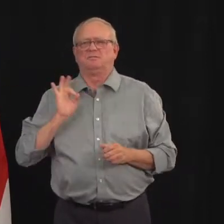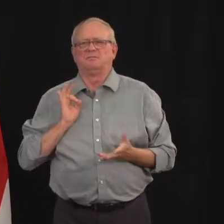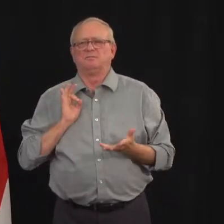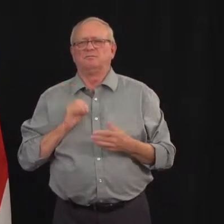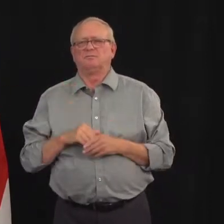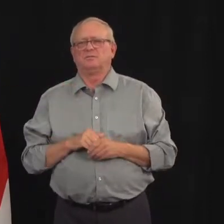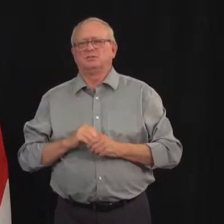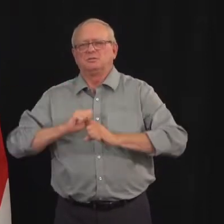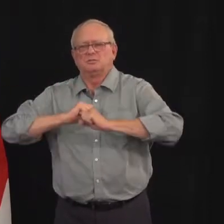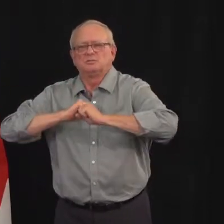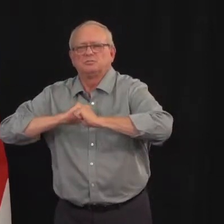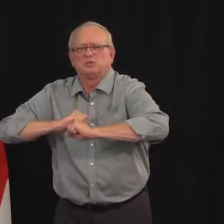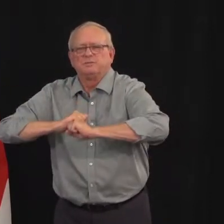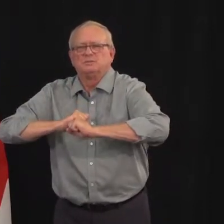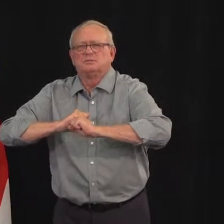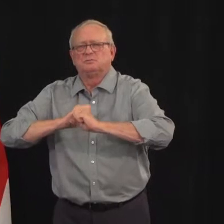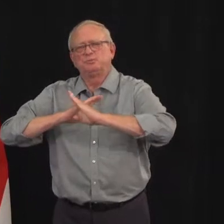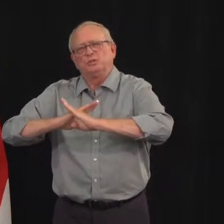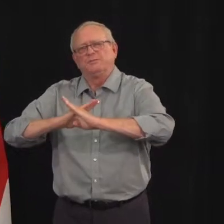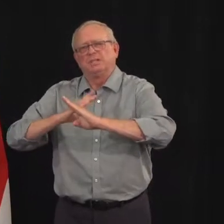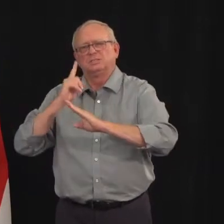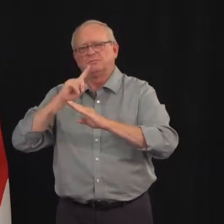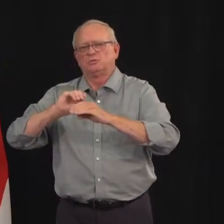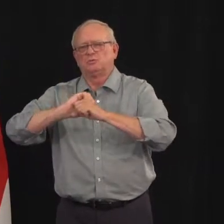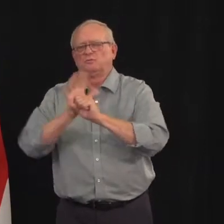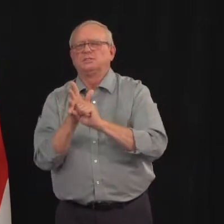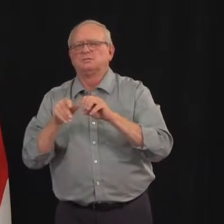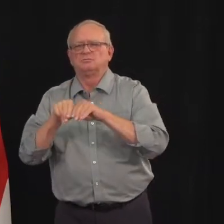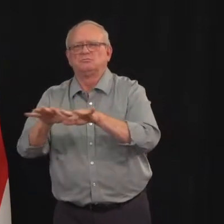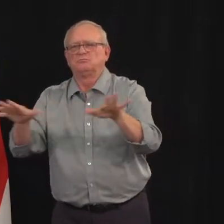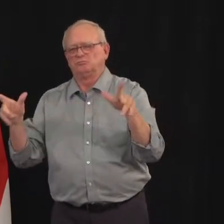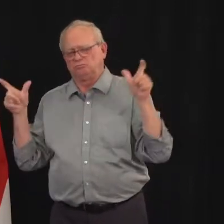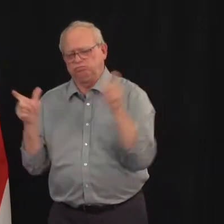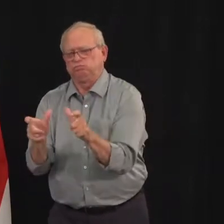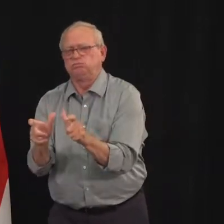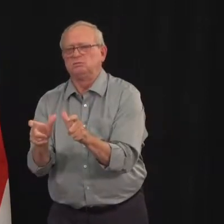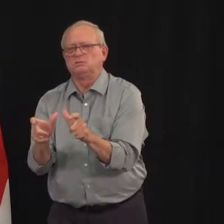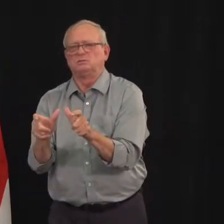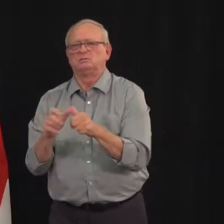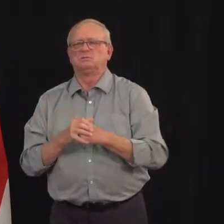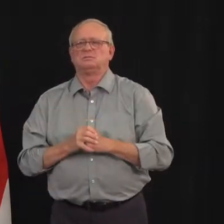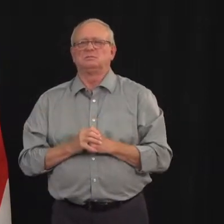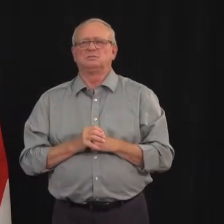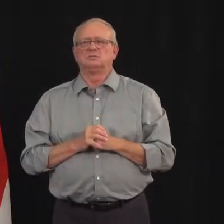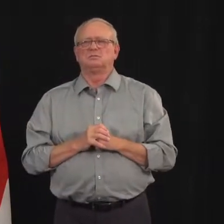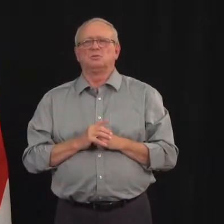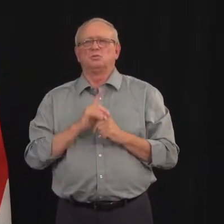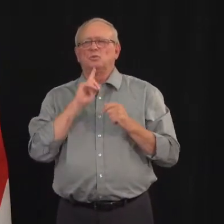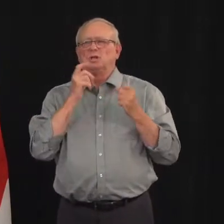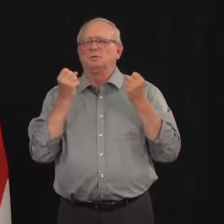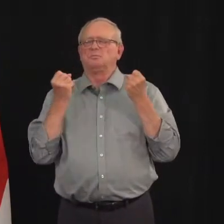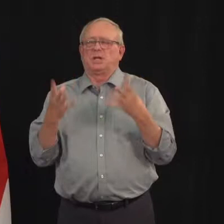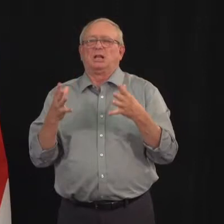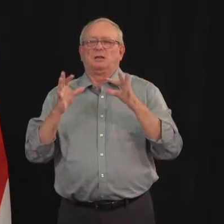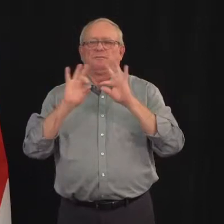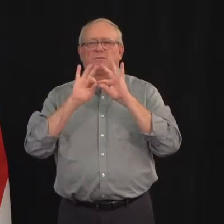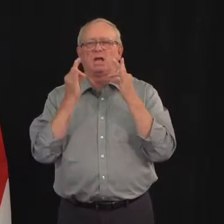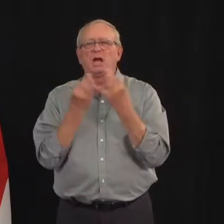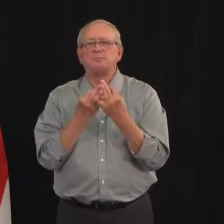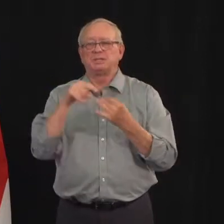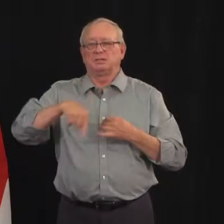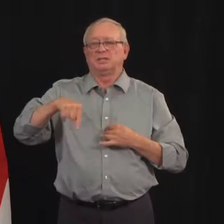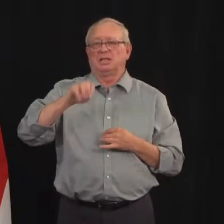site's COVID-19 outbreak. I know that many families in and around Edmonton have been impacted by this